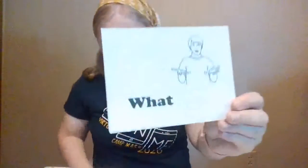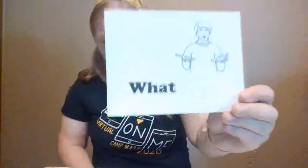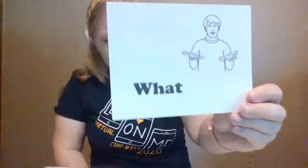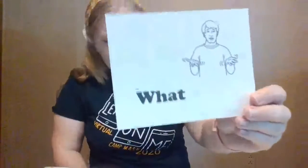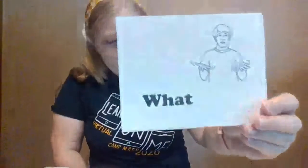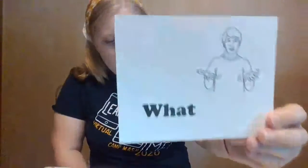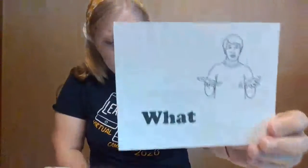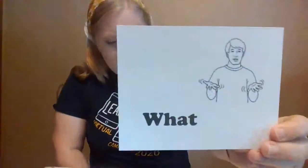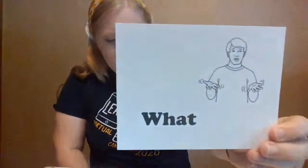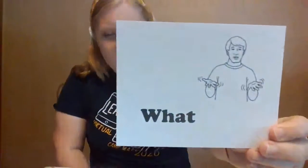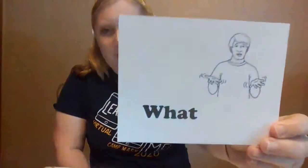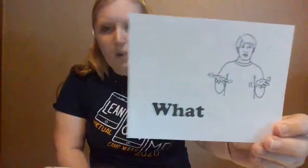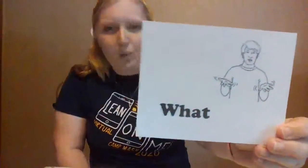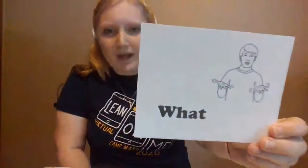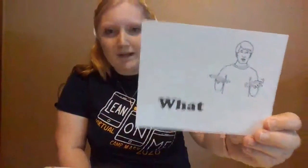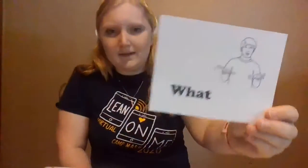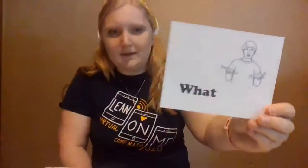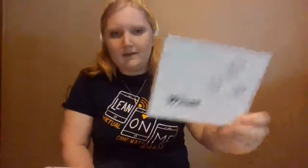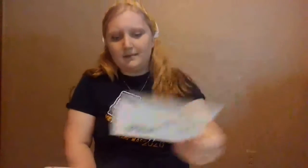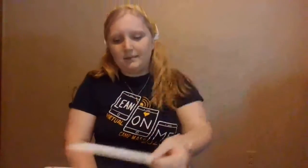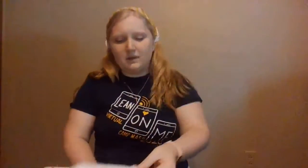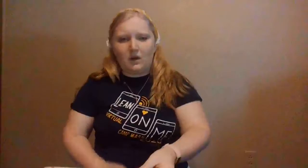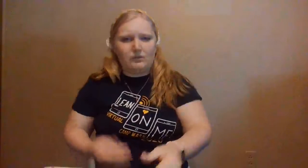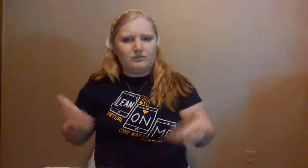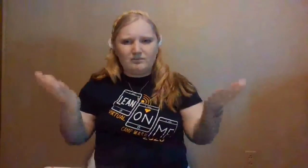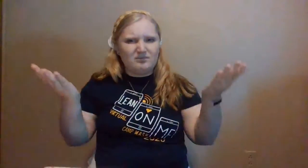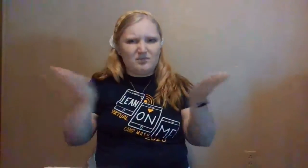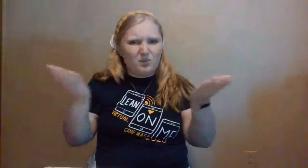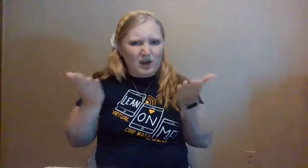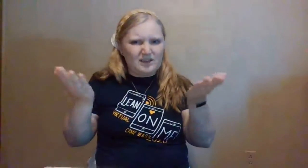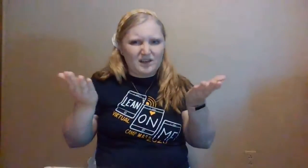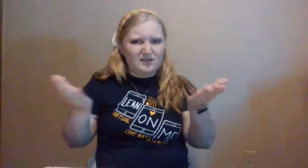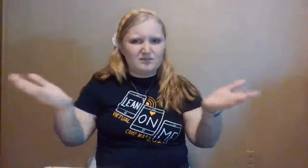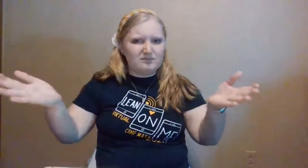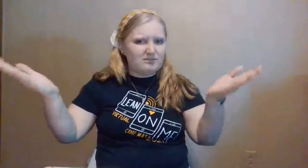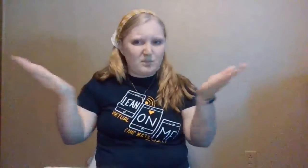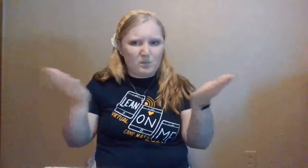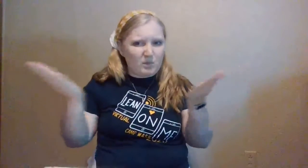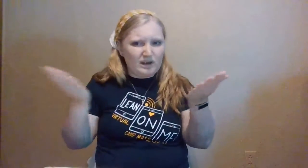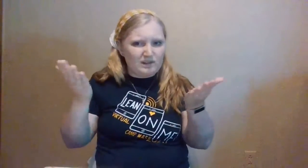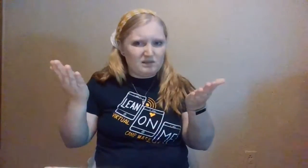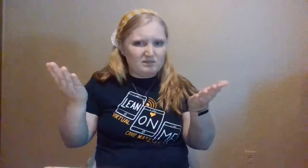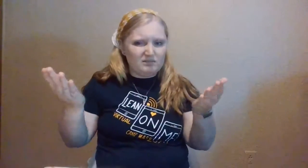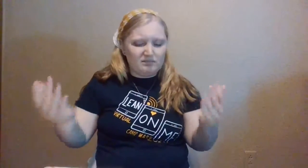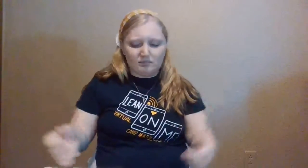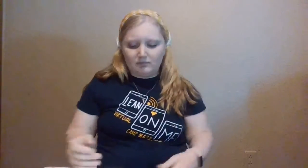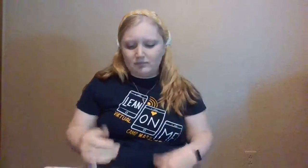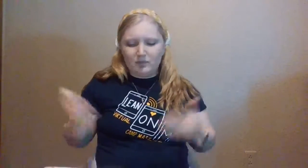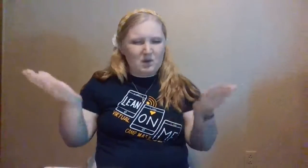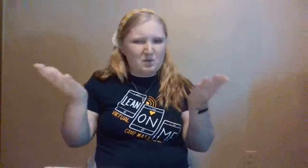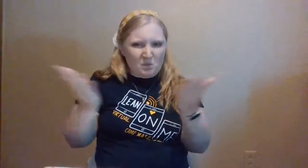Our next sign is what. So, what. What.